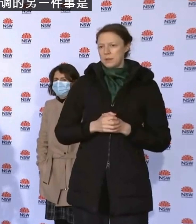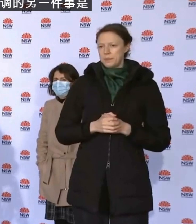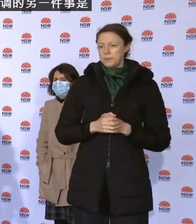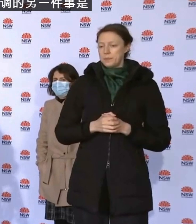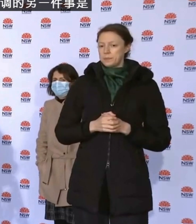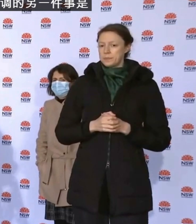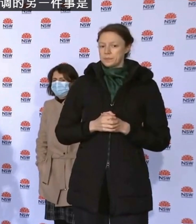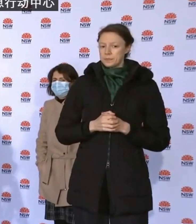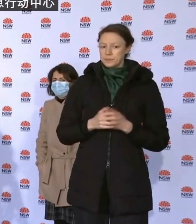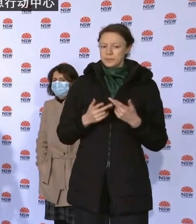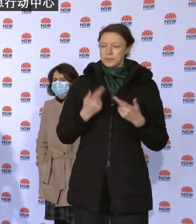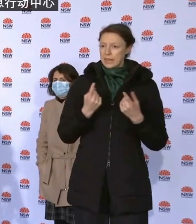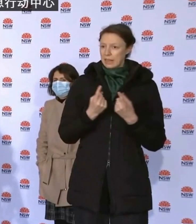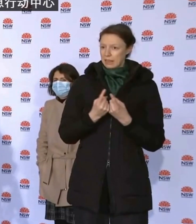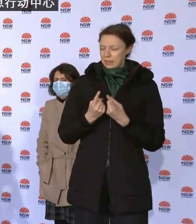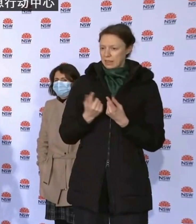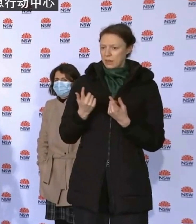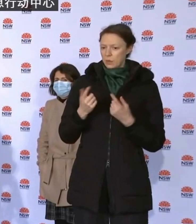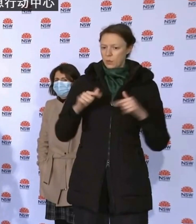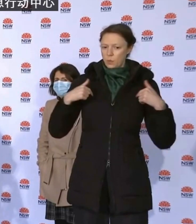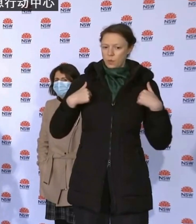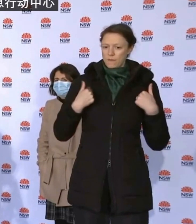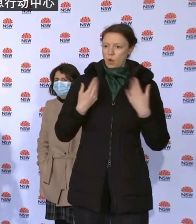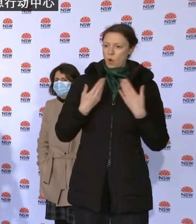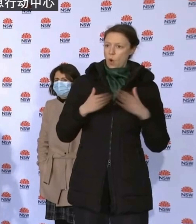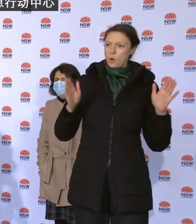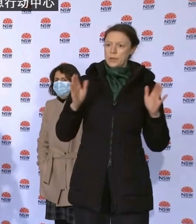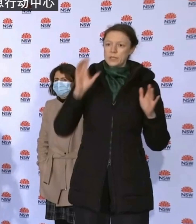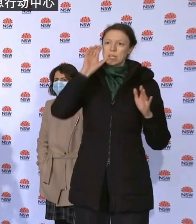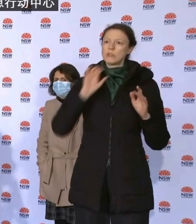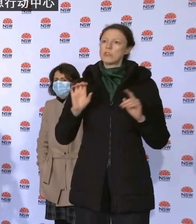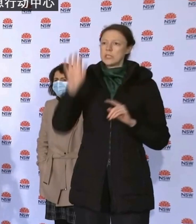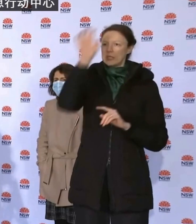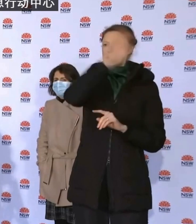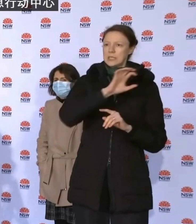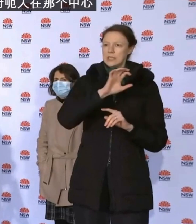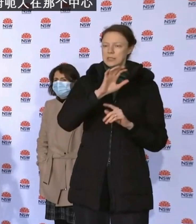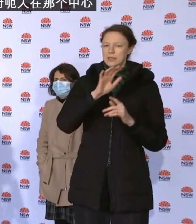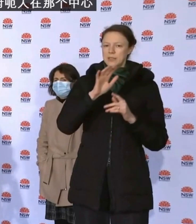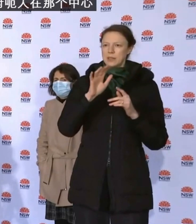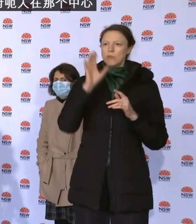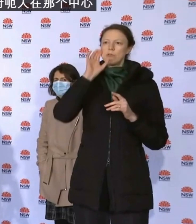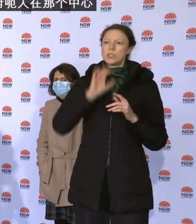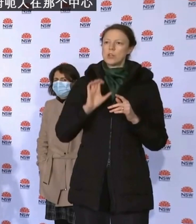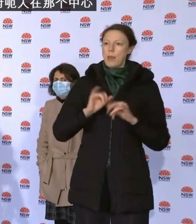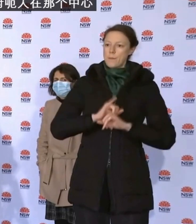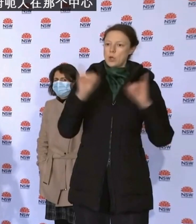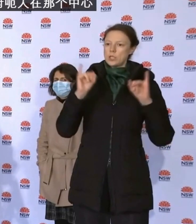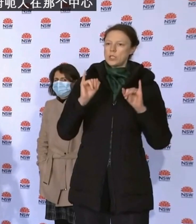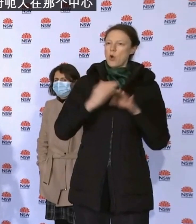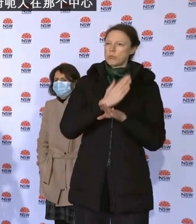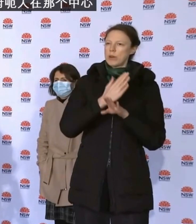that I'd like to highlight today, that we've opened our Regional Emergency Operations Centre at Bass Hill. This is